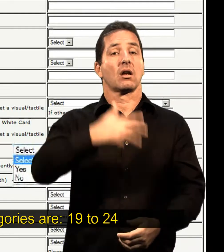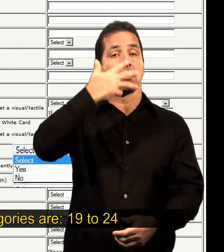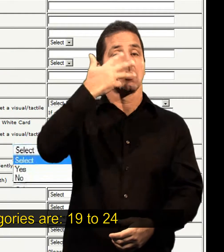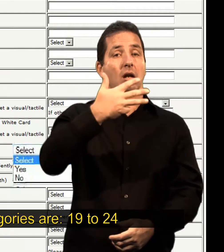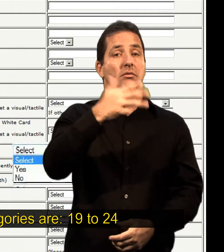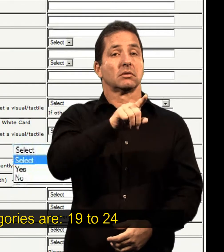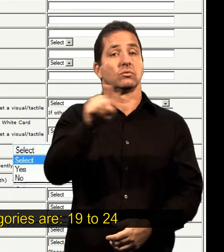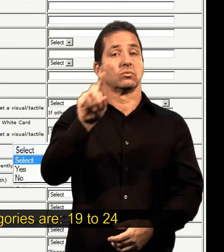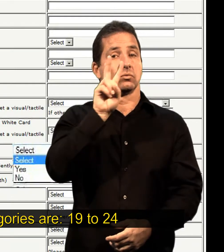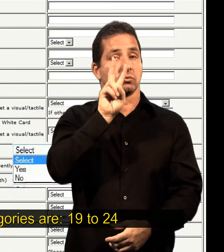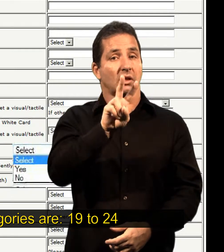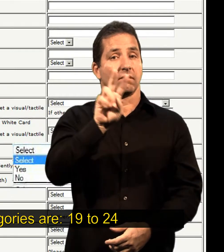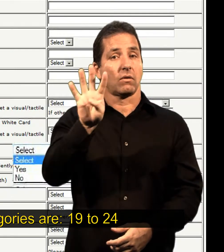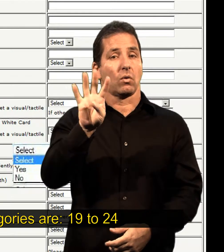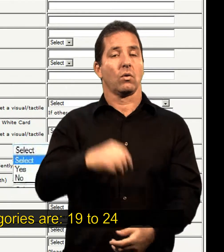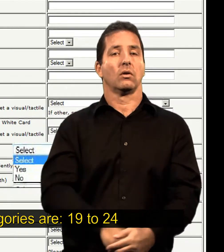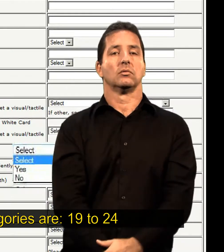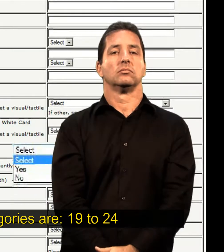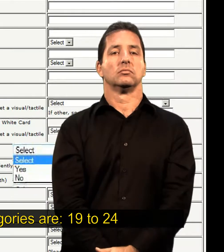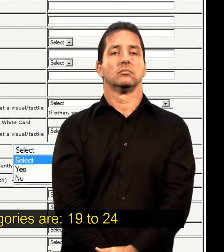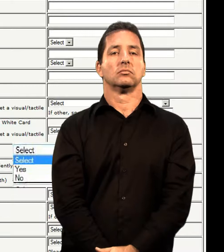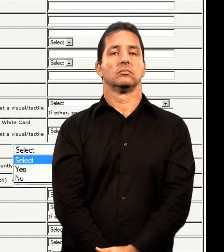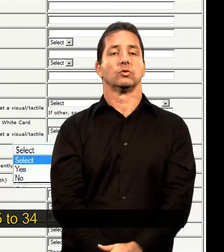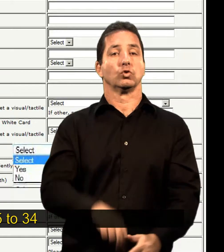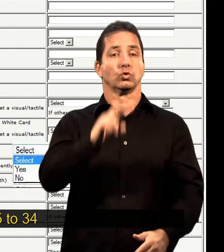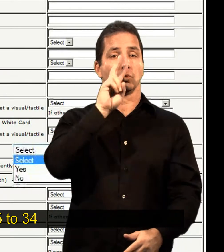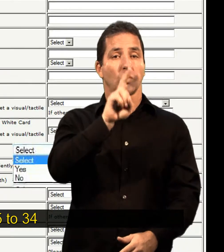The other categories are 19 to 24,